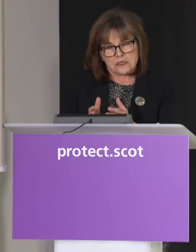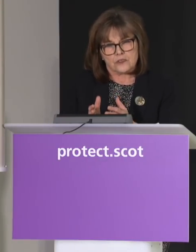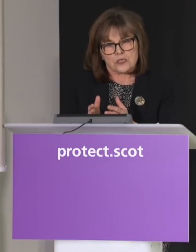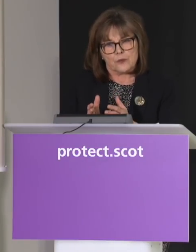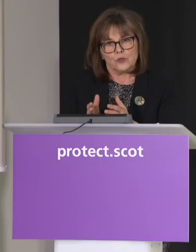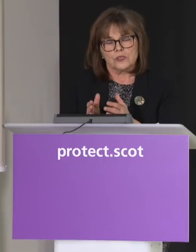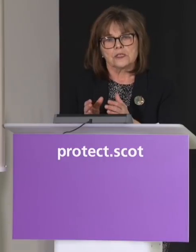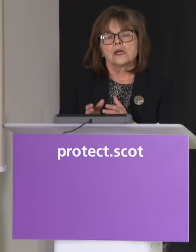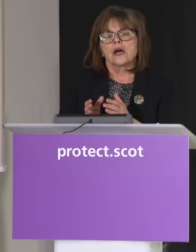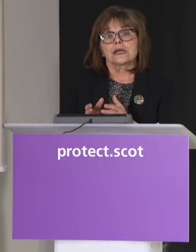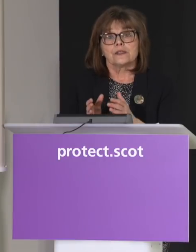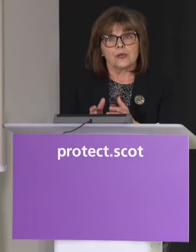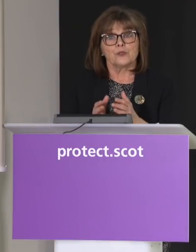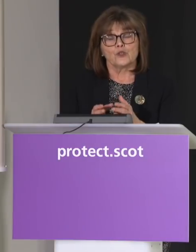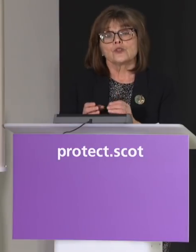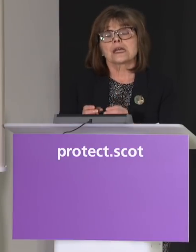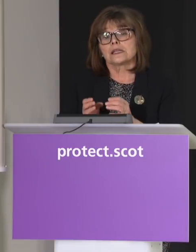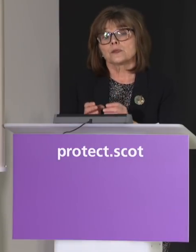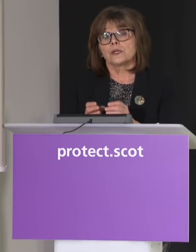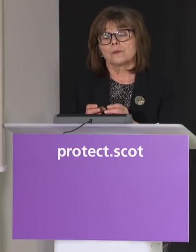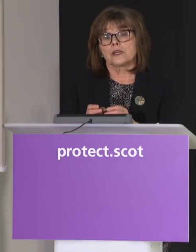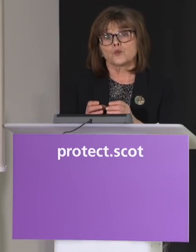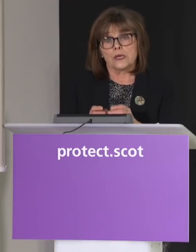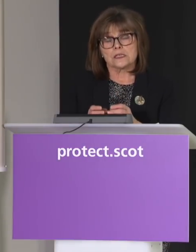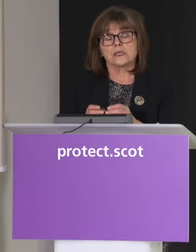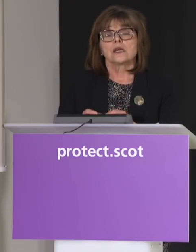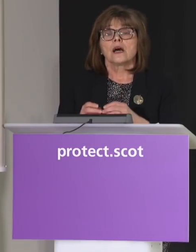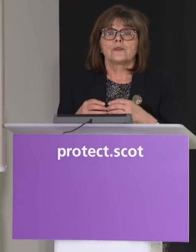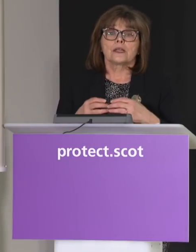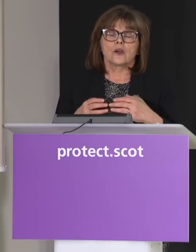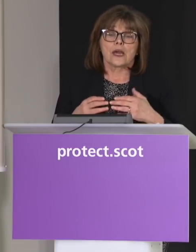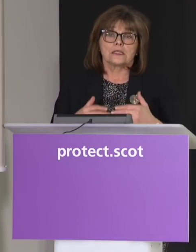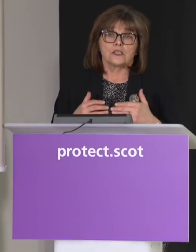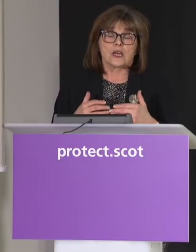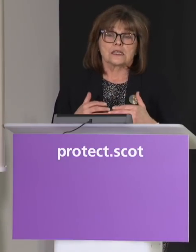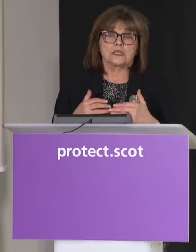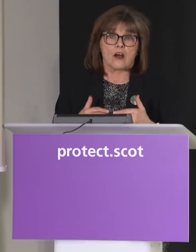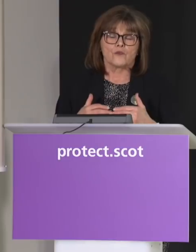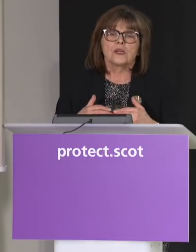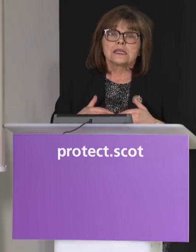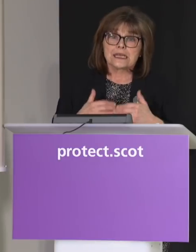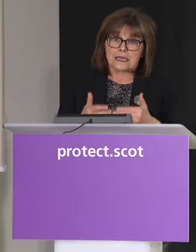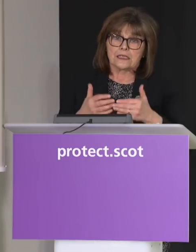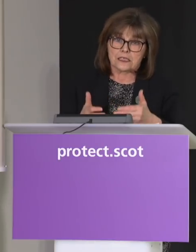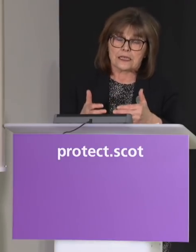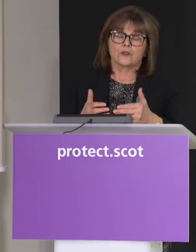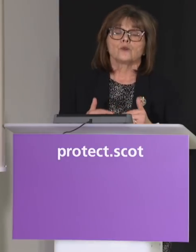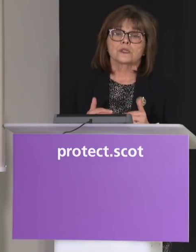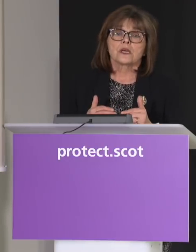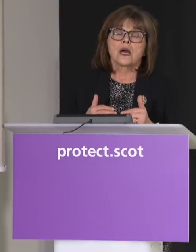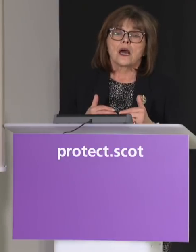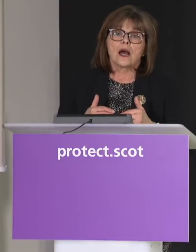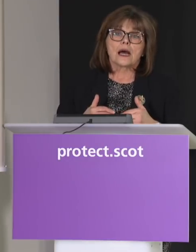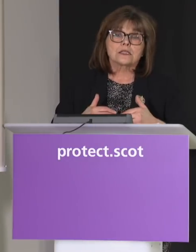stays stable and can then be used, and to minimise waste. And then our NHS staff take it into care